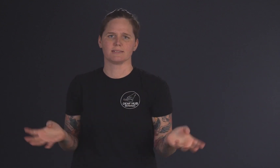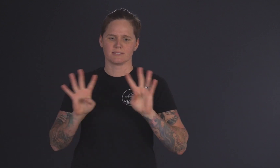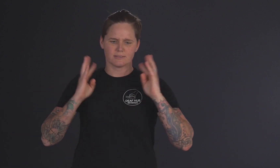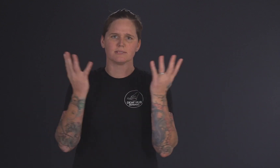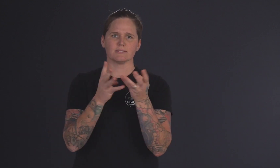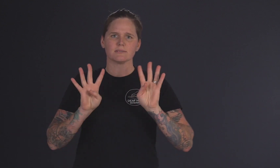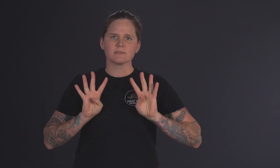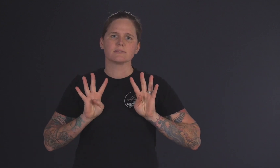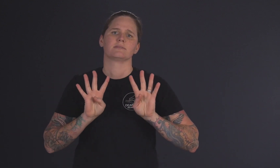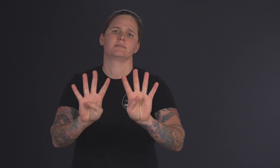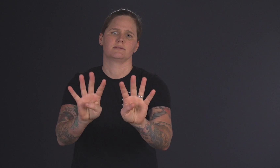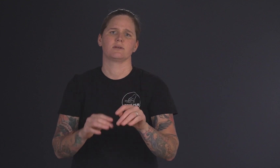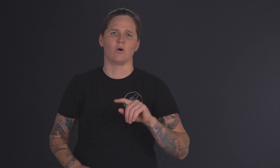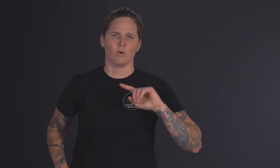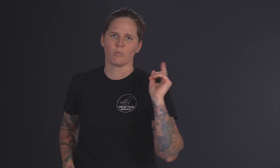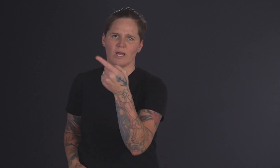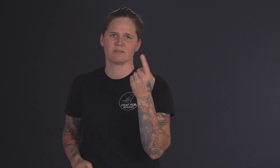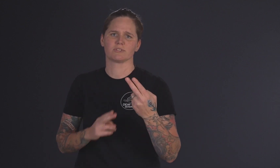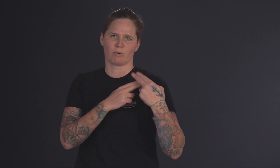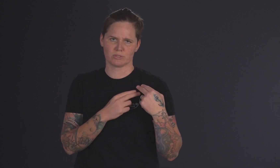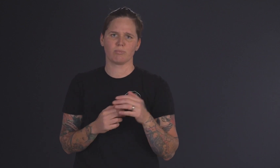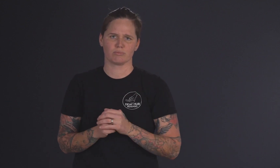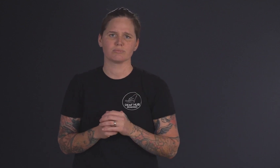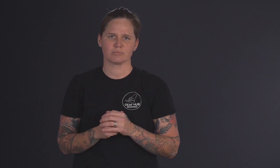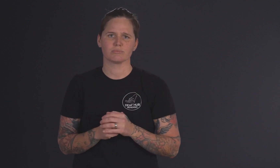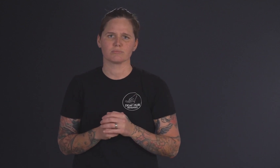and me, collectively pushing forward. We are all responsible.